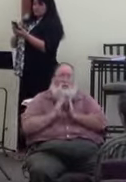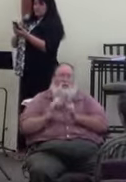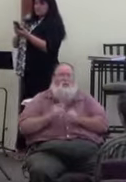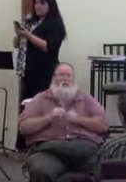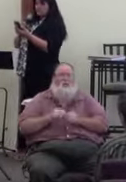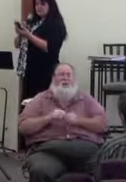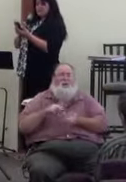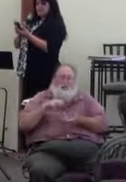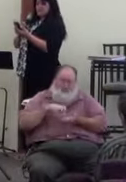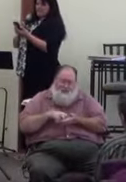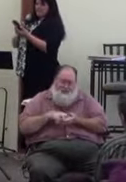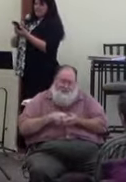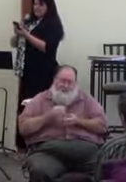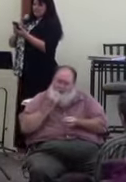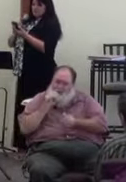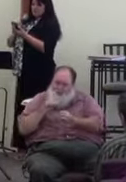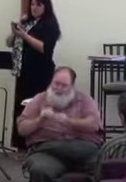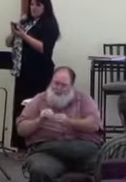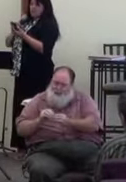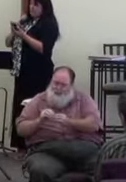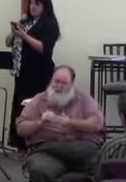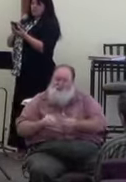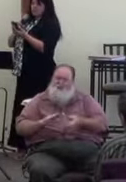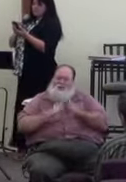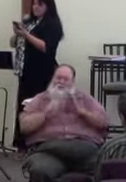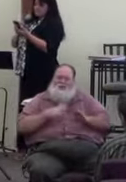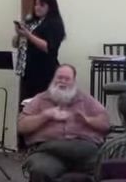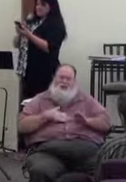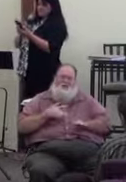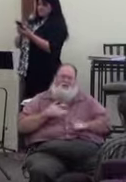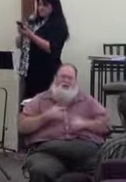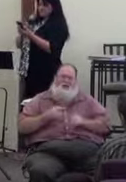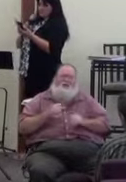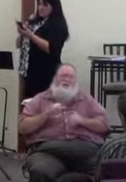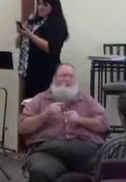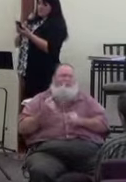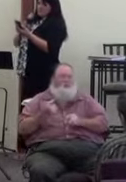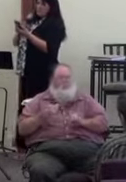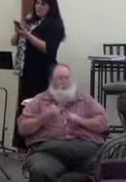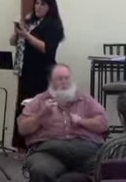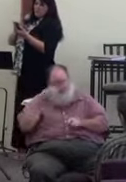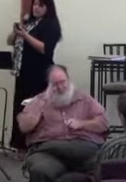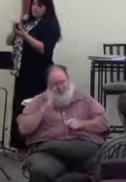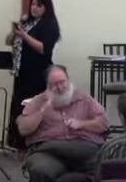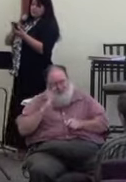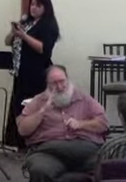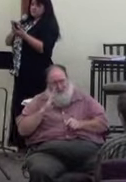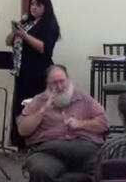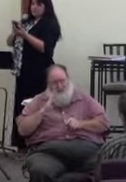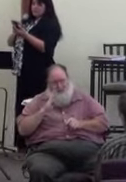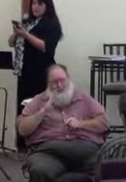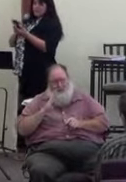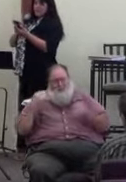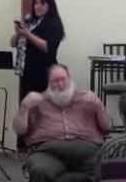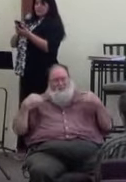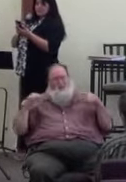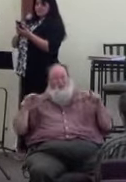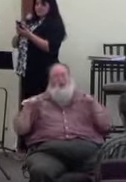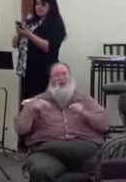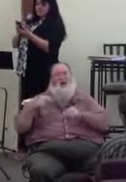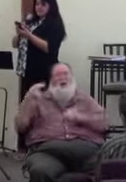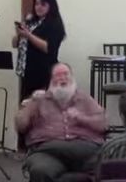forehead, and the peace I felt at that moment came only from the presence of God. Fly high with the angels, and someday we will